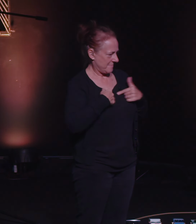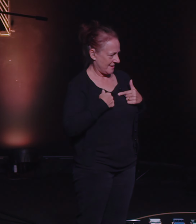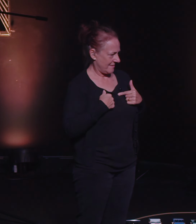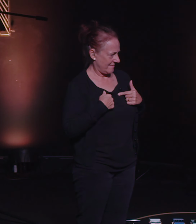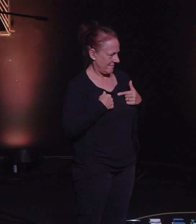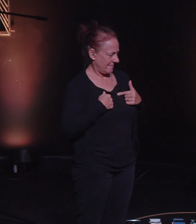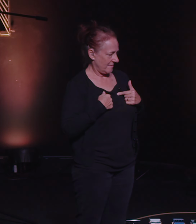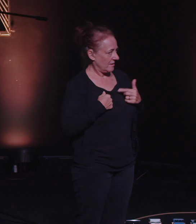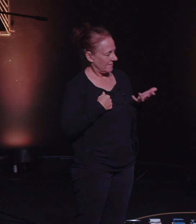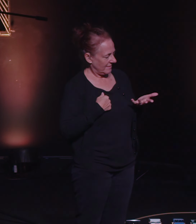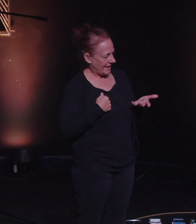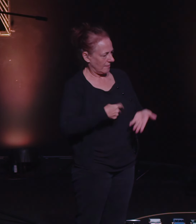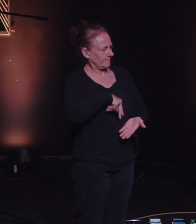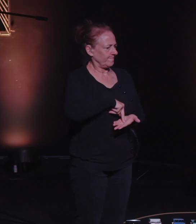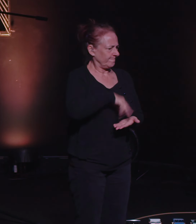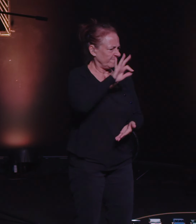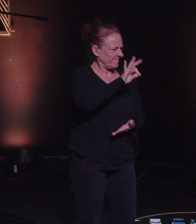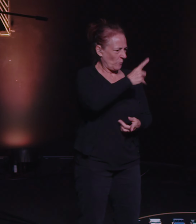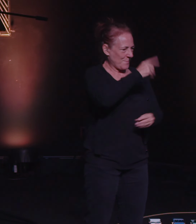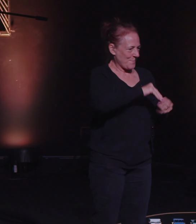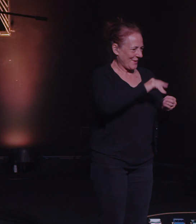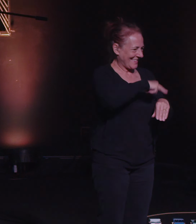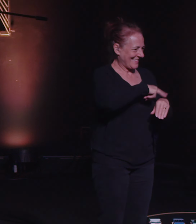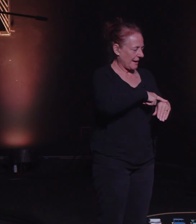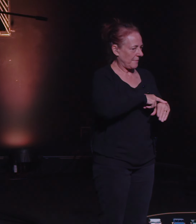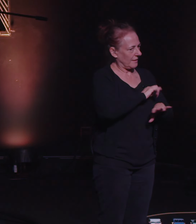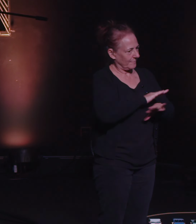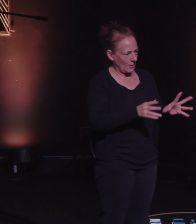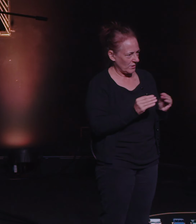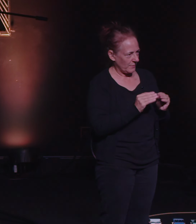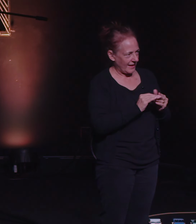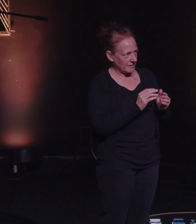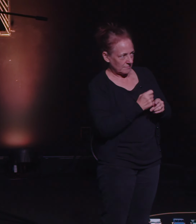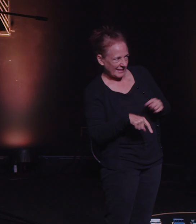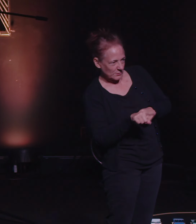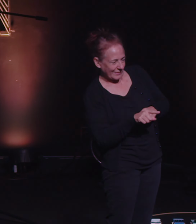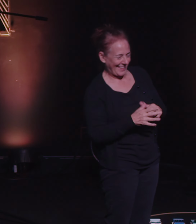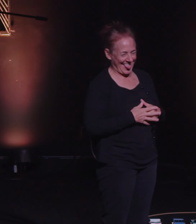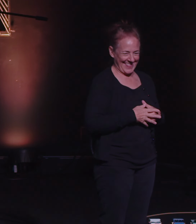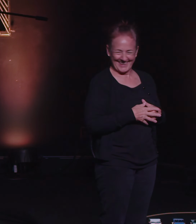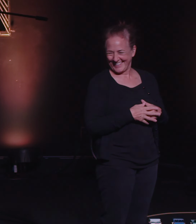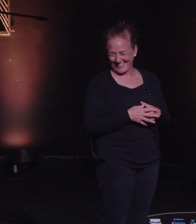And let me get on a soapbox one more time, and then I promise not to do this until next week.